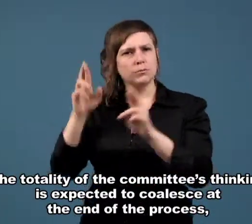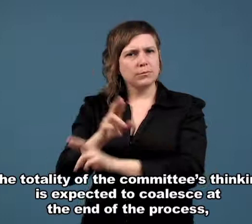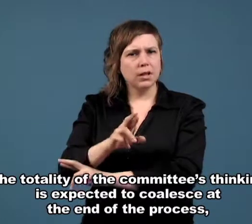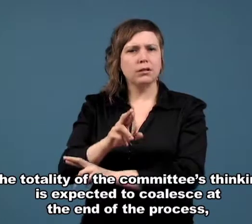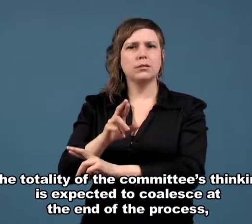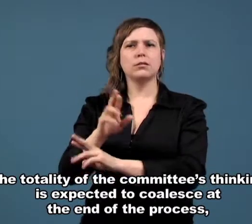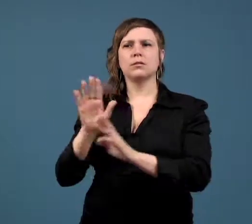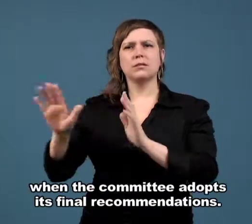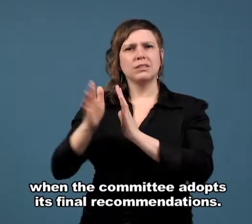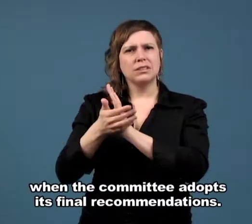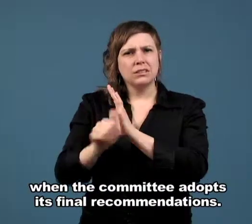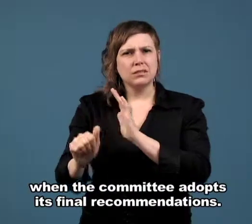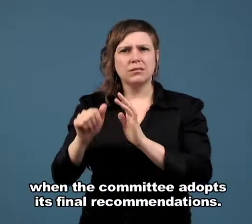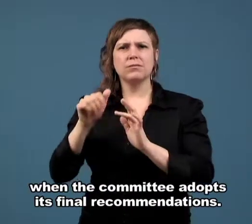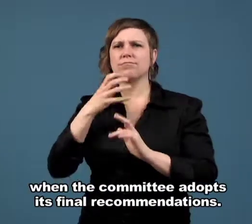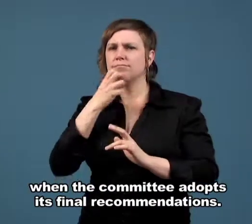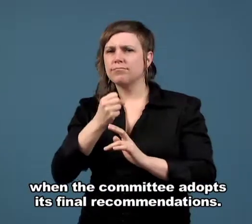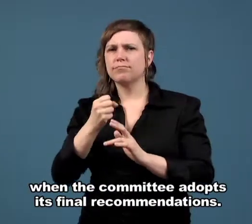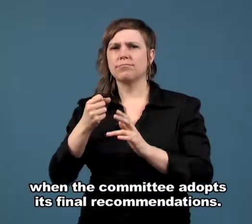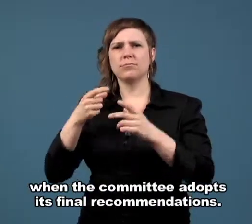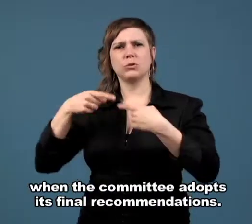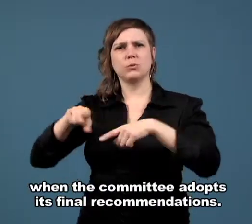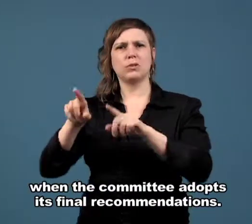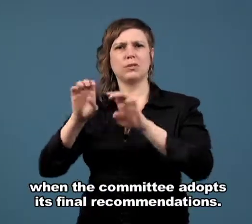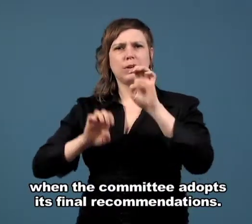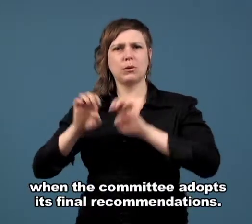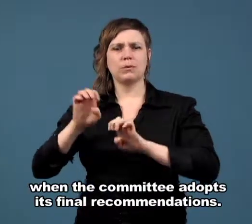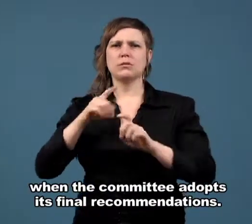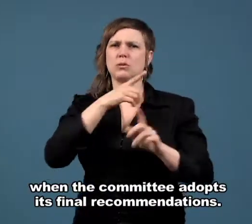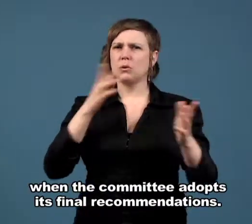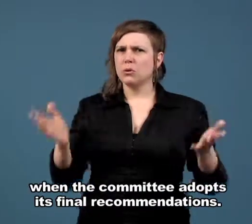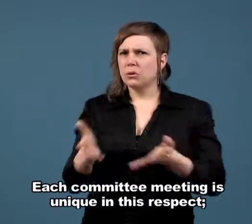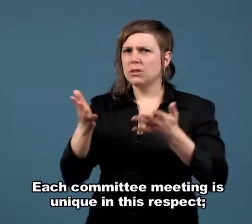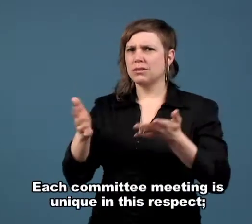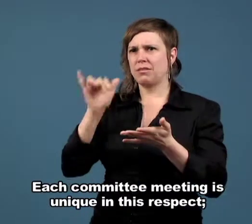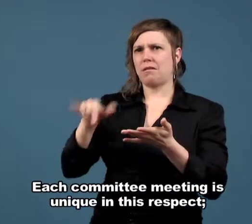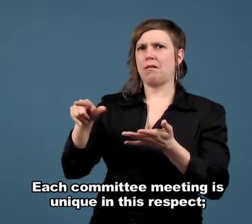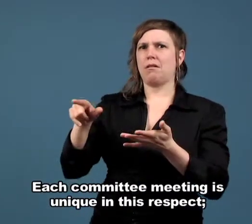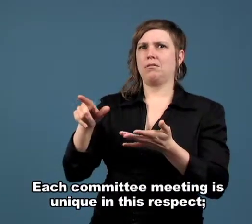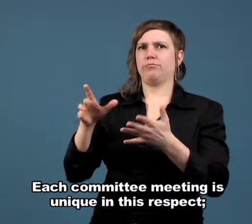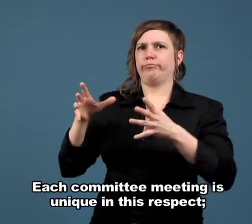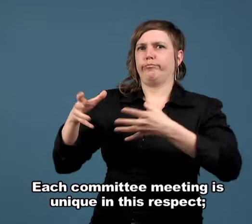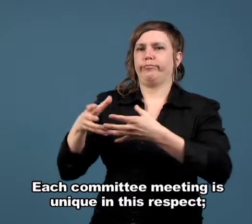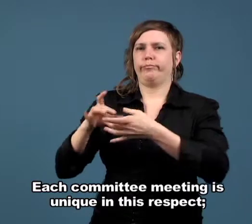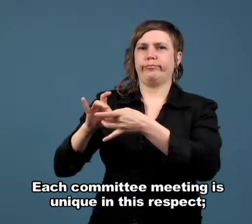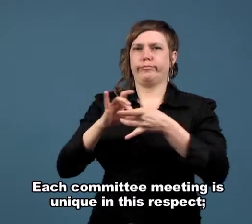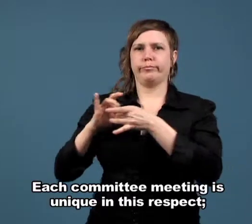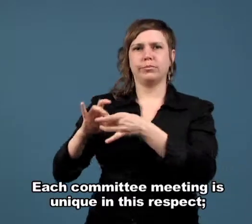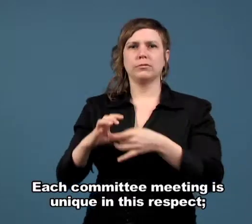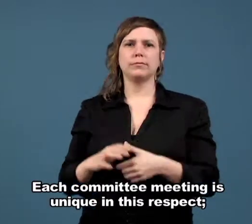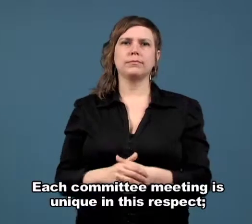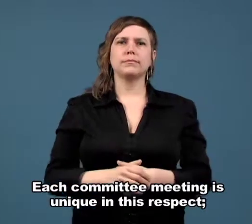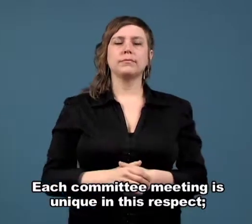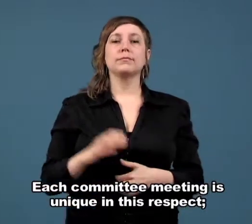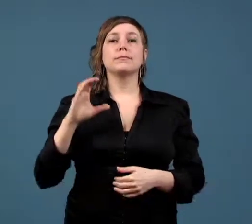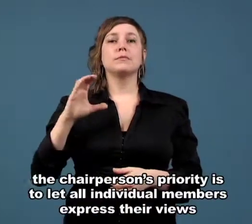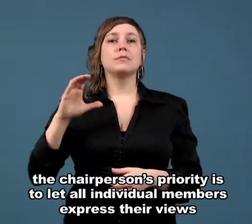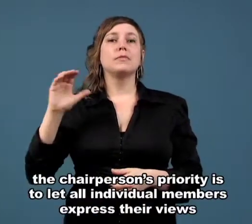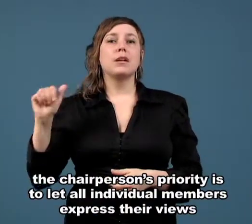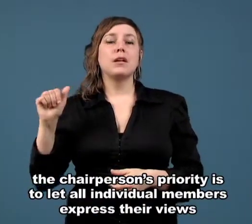end of the process when the committee adopts its final recommendations. Each committee meeting is unique in that respect. The